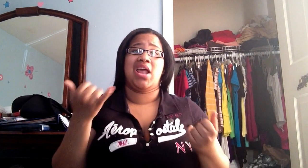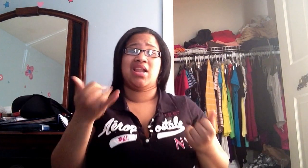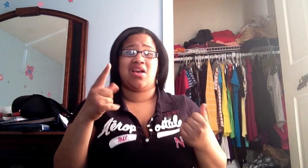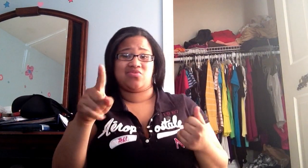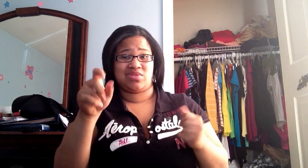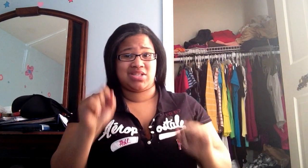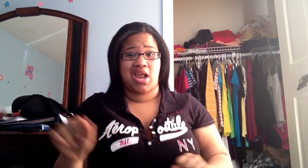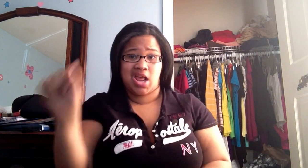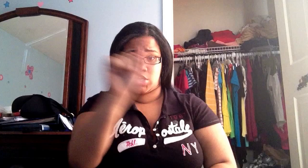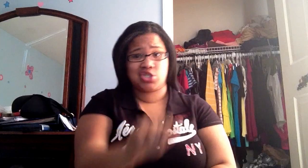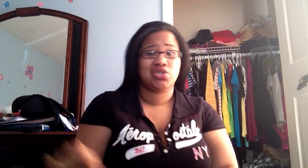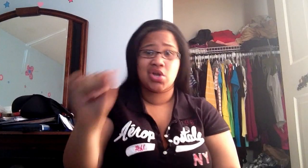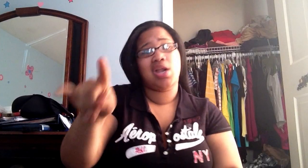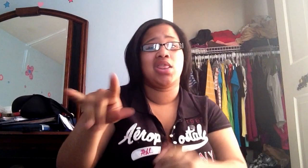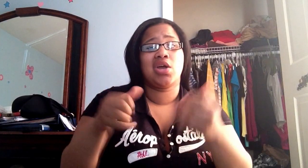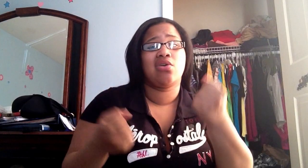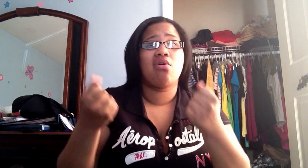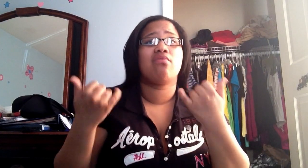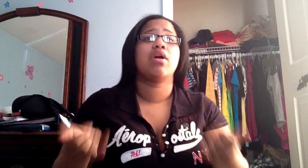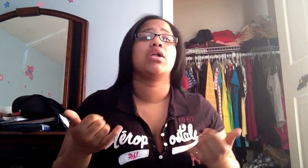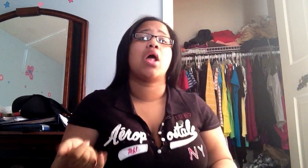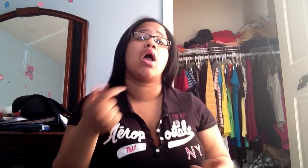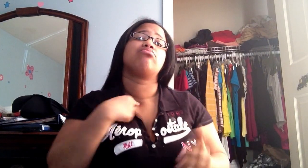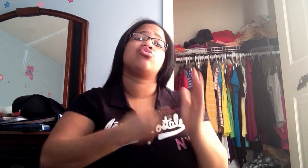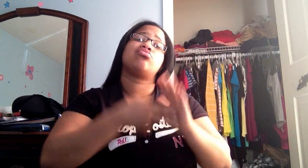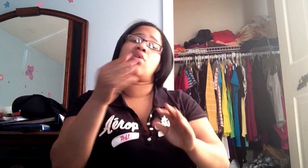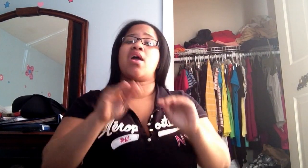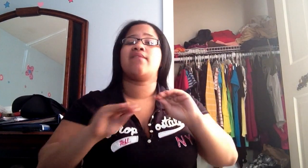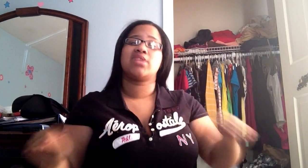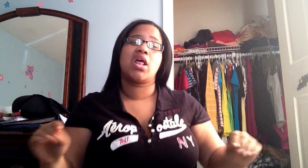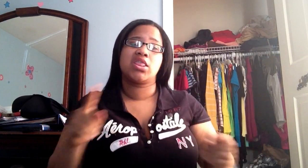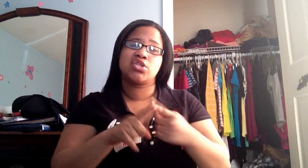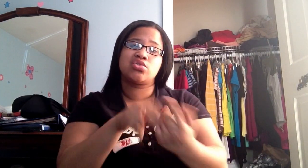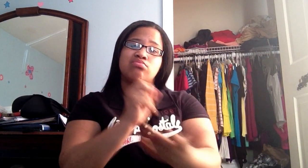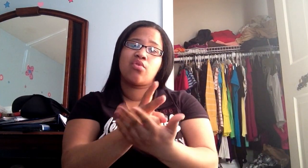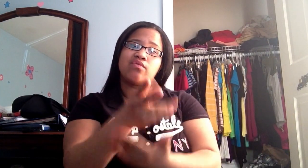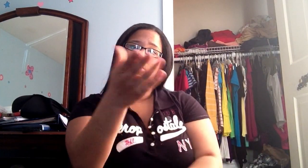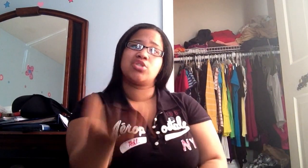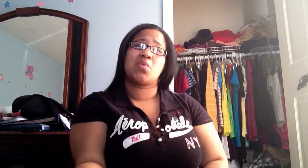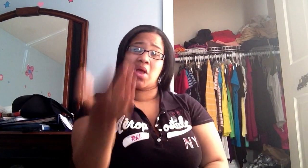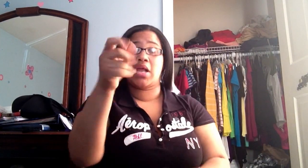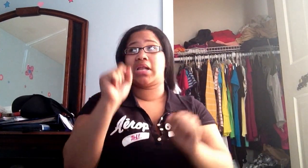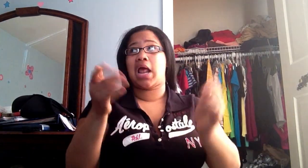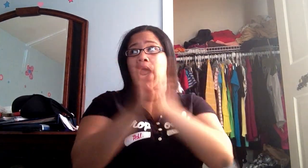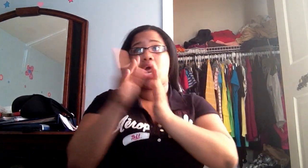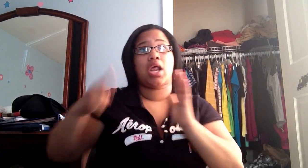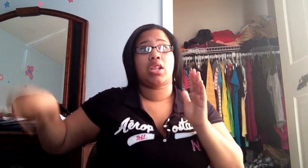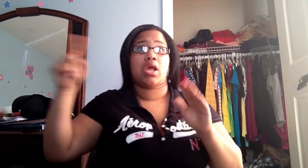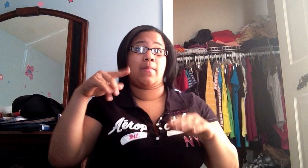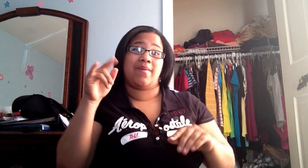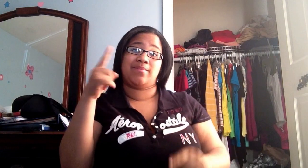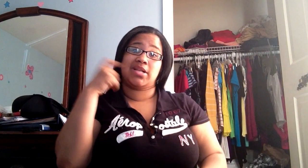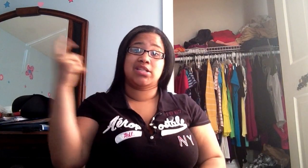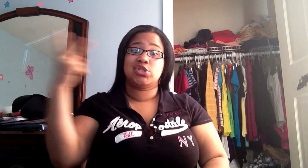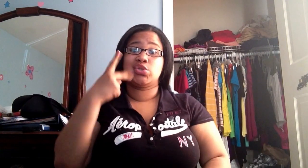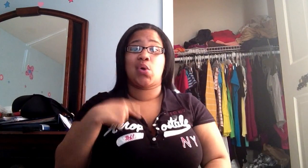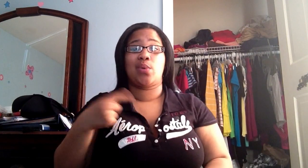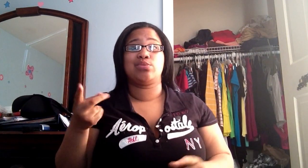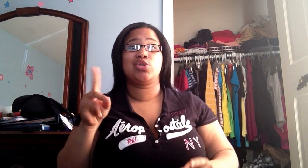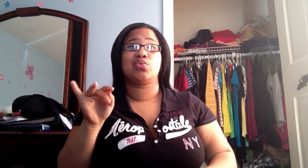back, so you can put a car right there. I'm the truth, and I ain't got nothing to prove, and you can ask anybody, cause they seem to do it. Barricades, I run right